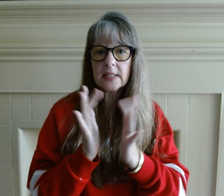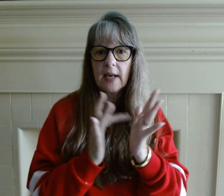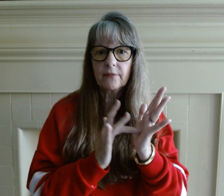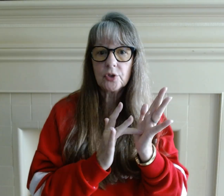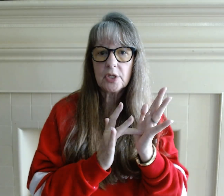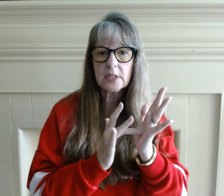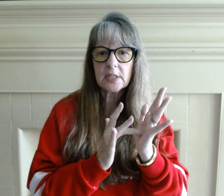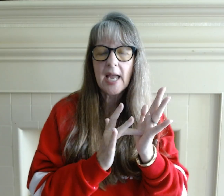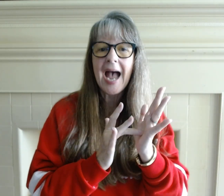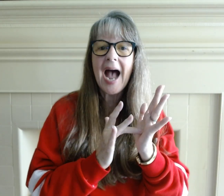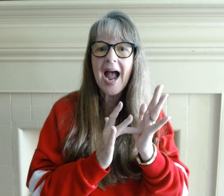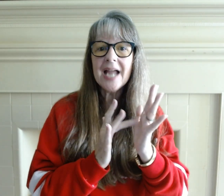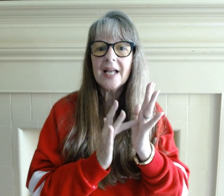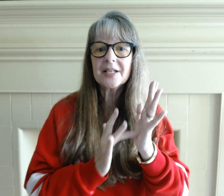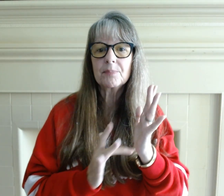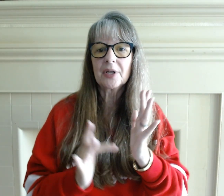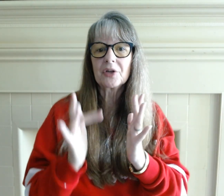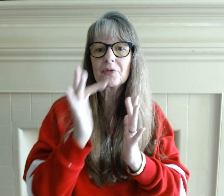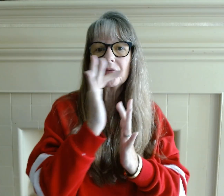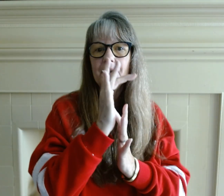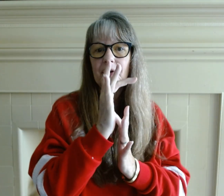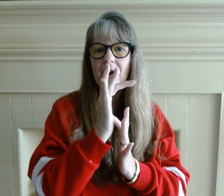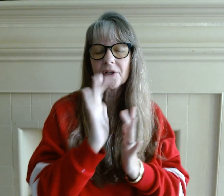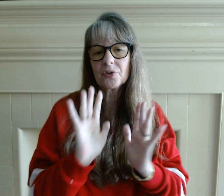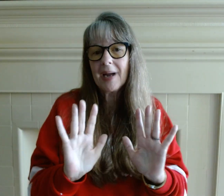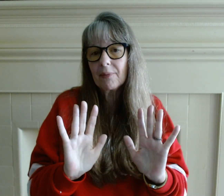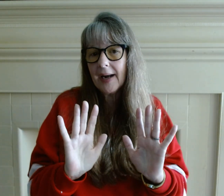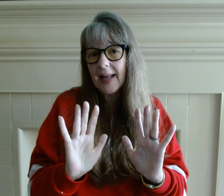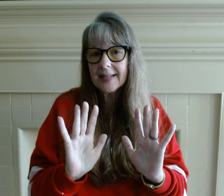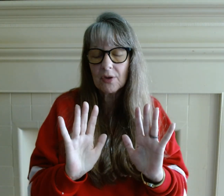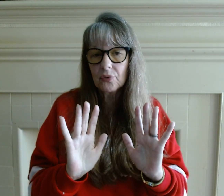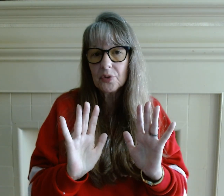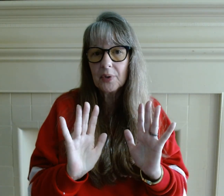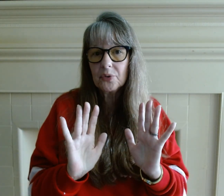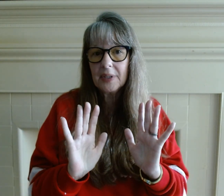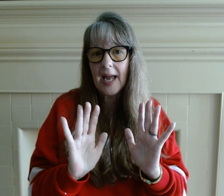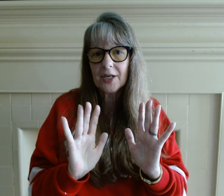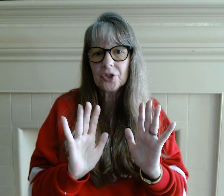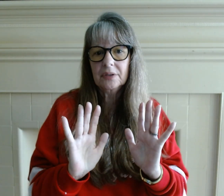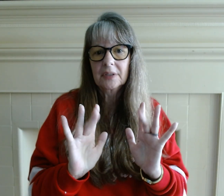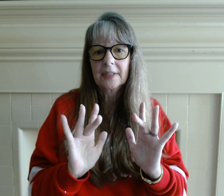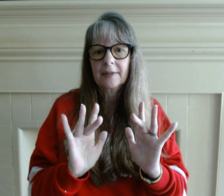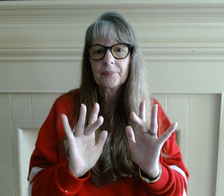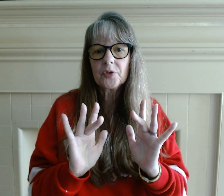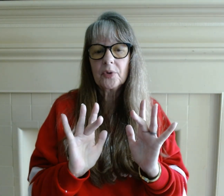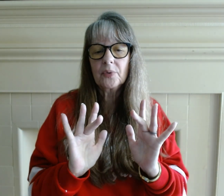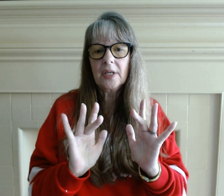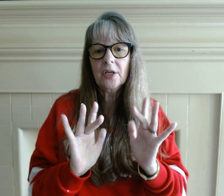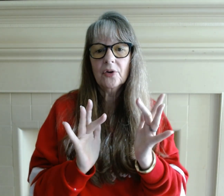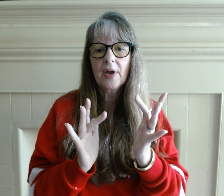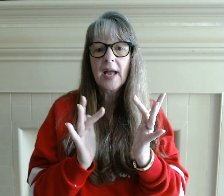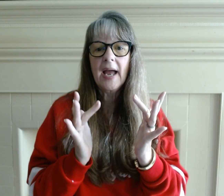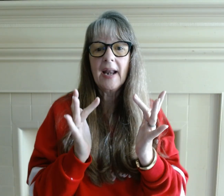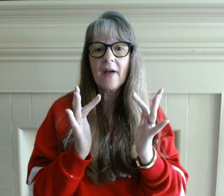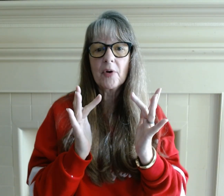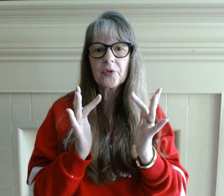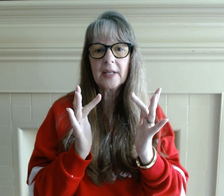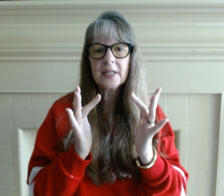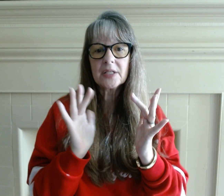for Jesus. I like to put a little flair on it. So my right hand is only one doing action. So I do it here, and I have both like this, and then